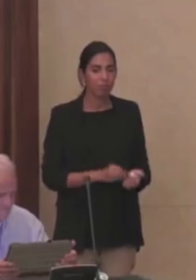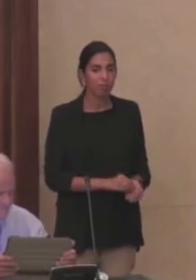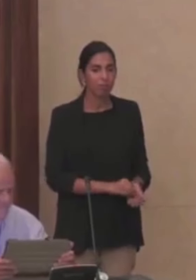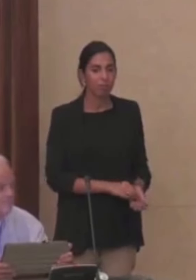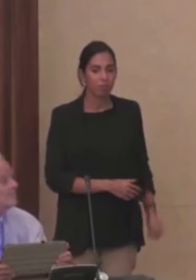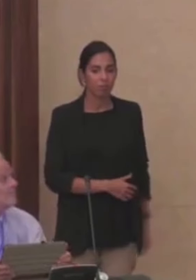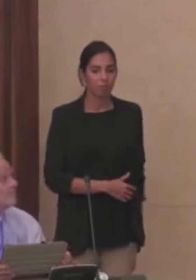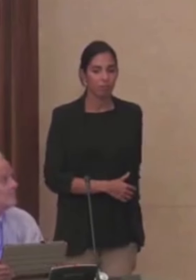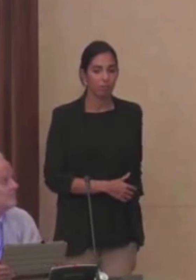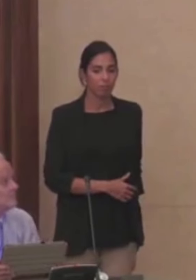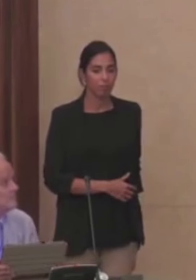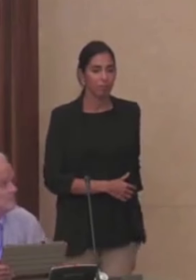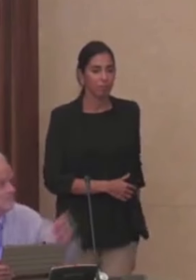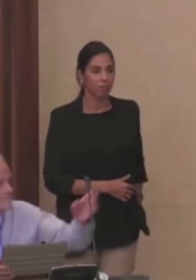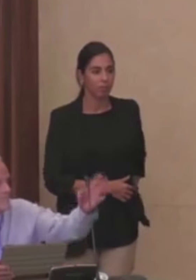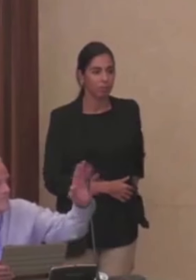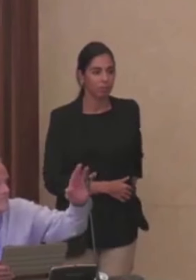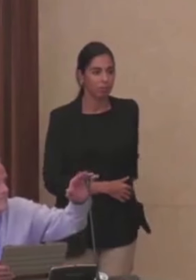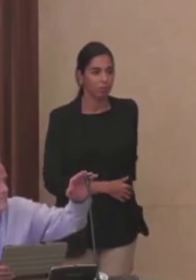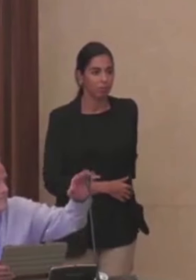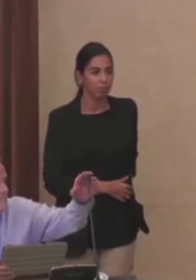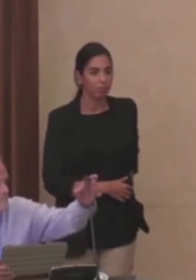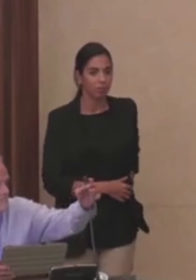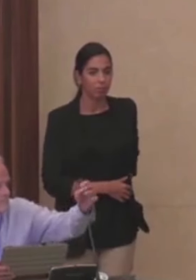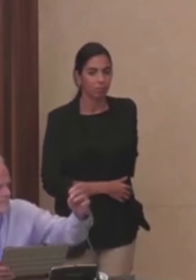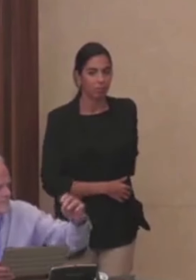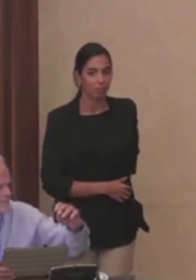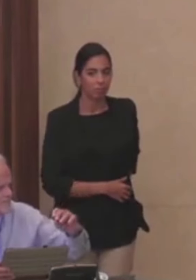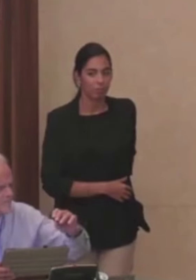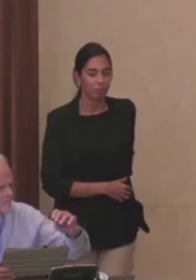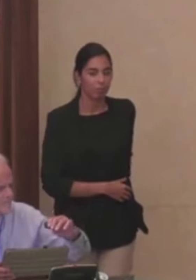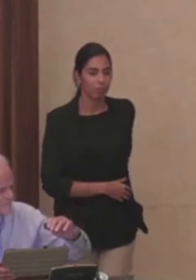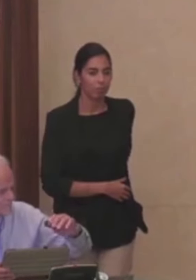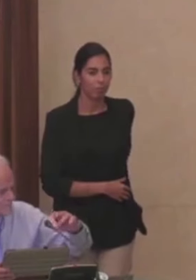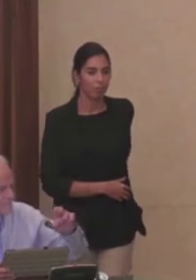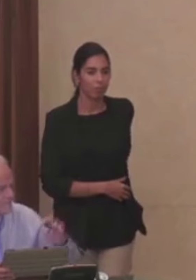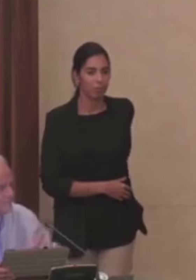First of all, I would like to thank Senator Alberta Ferretto